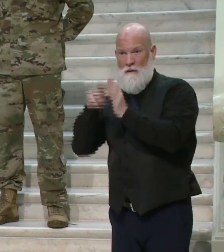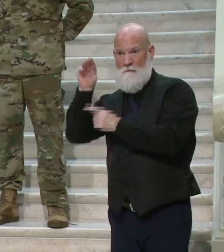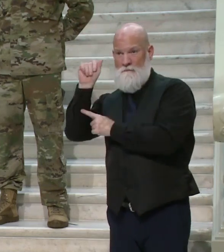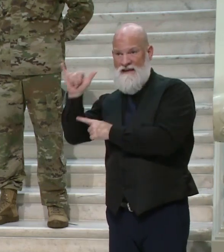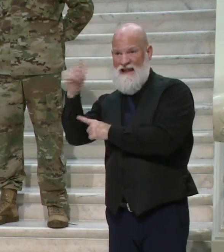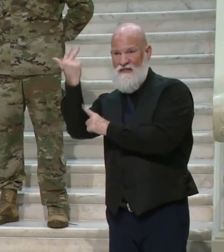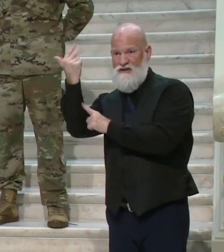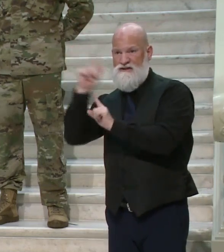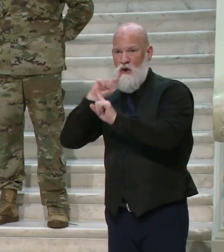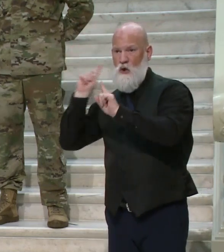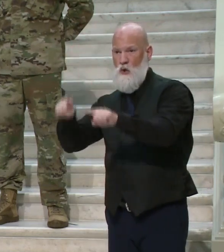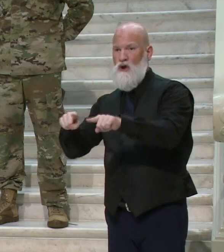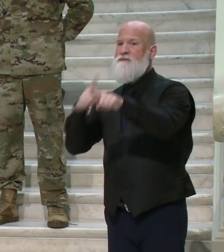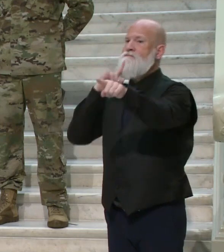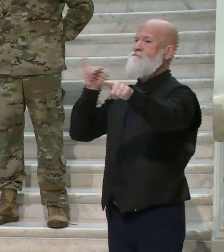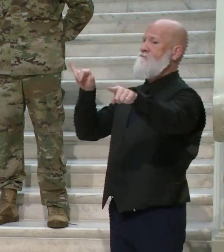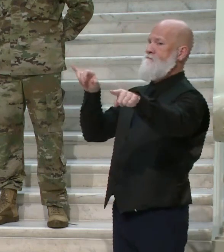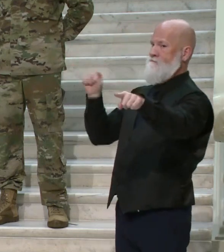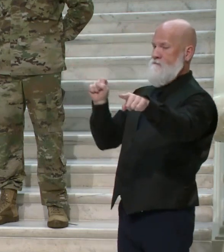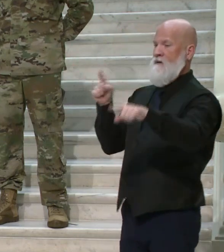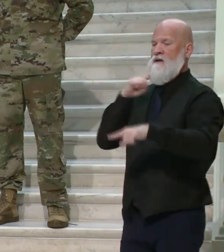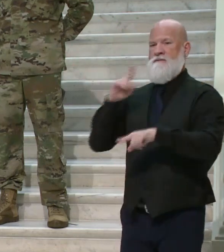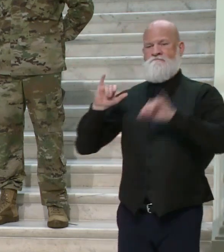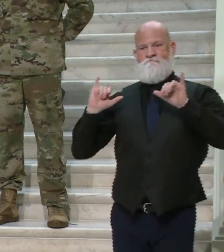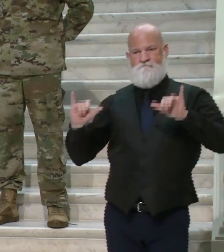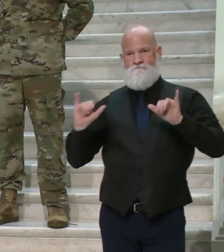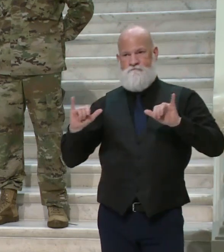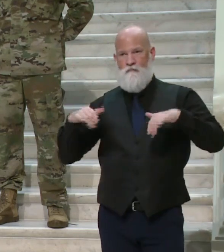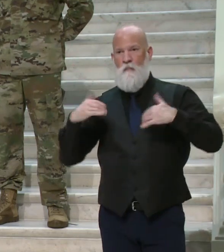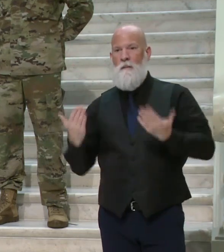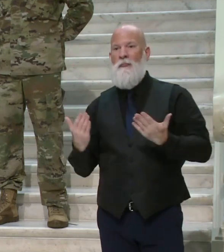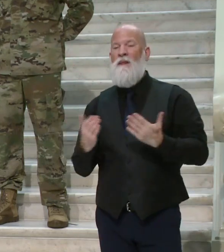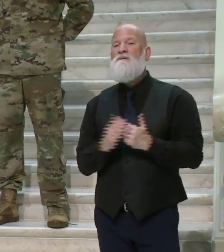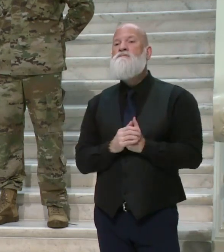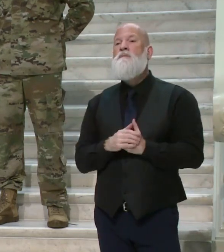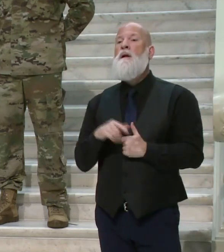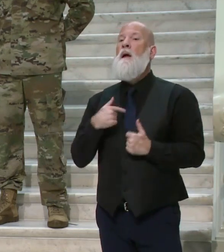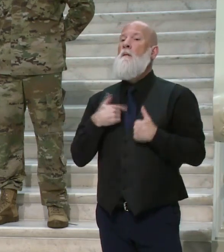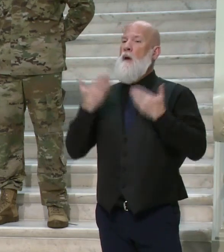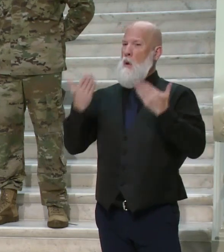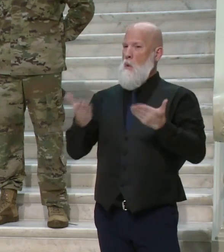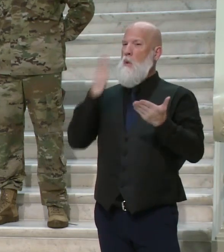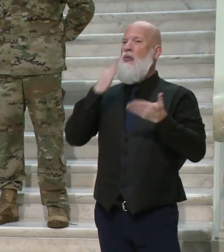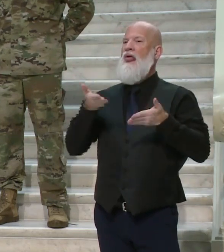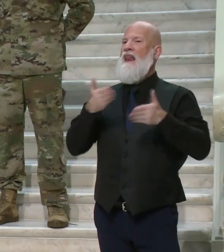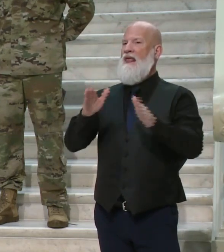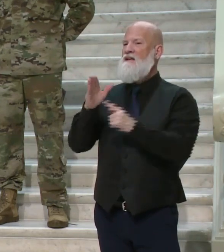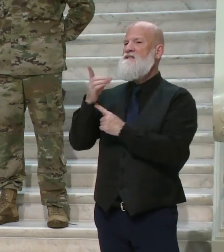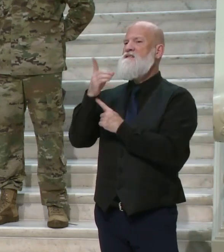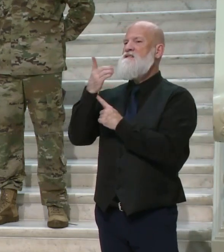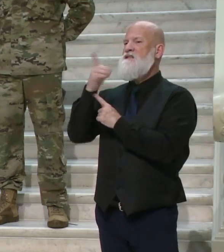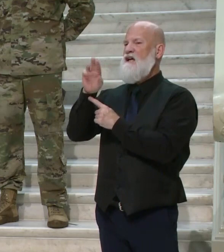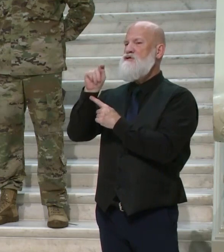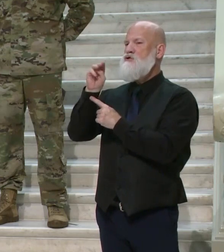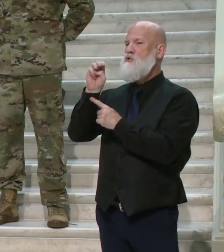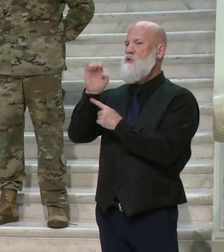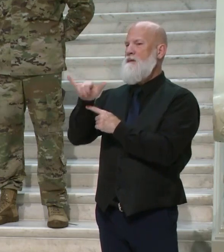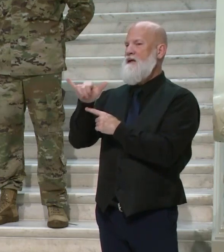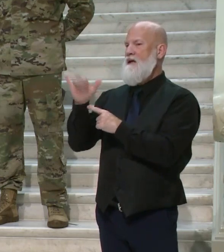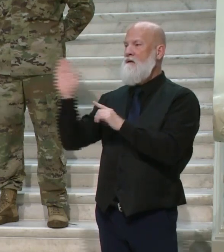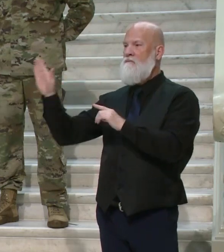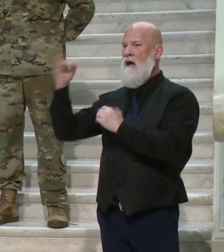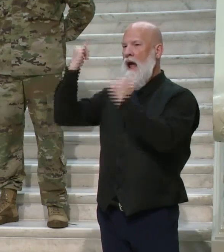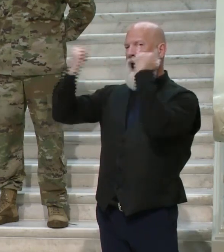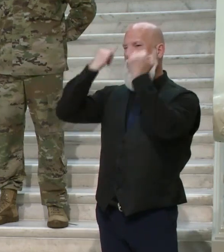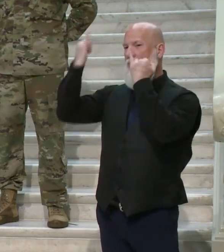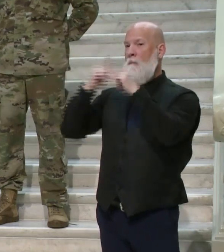Well, I think we'd have to, I may let Dr. Toomey see if she has any ideas on that, because I first of all would consult